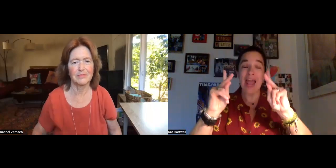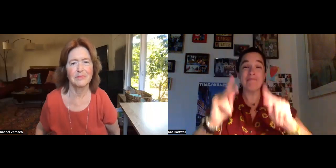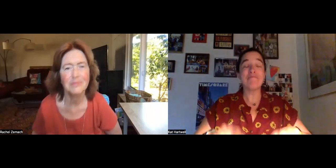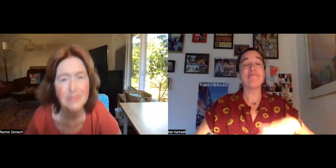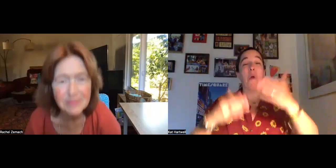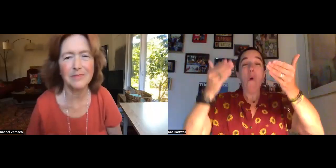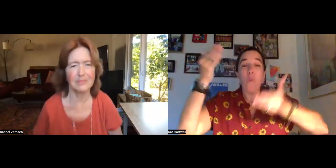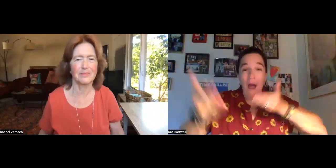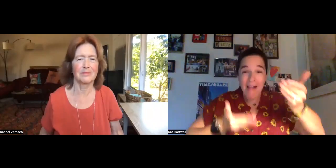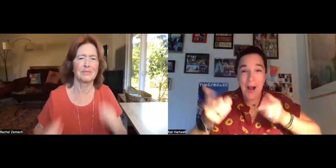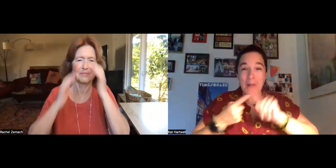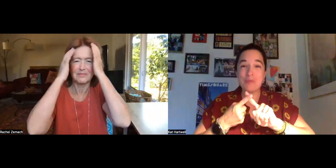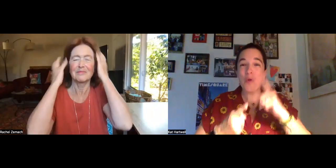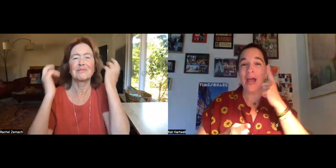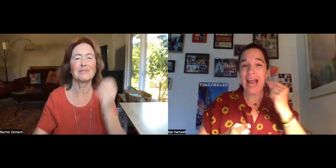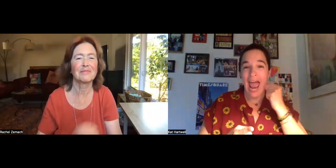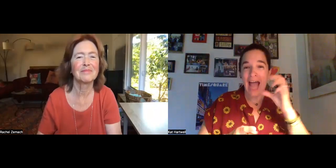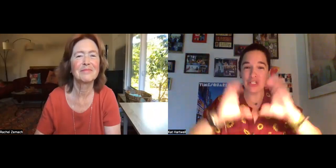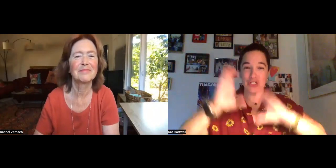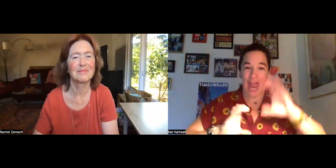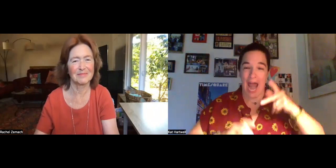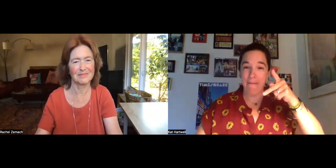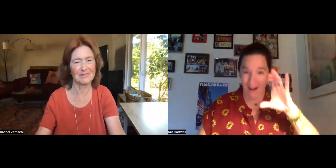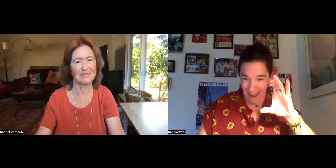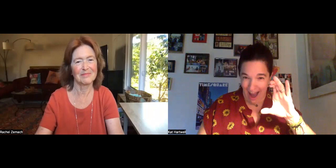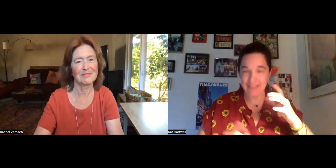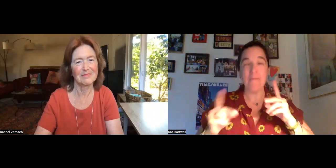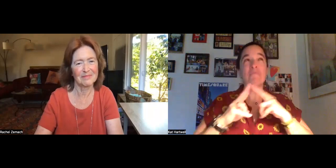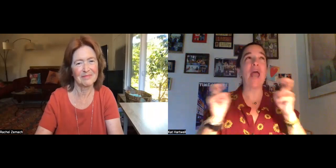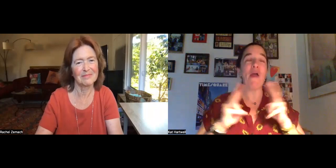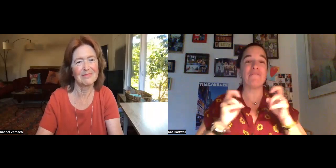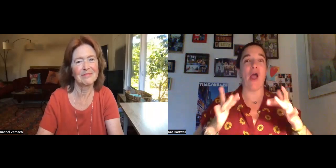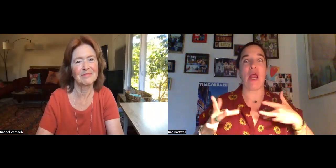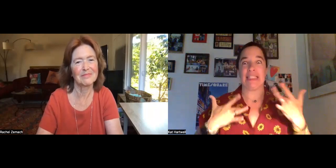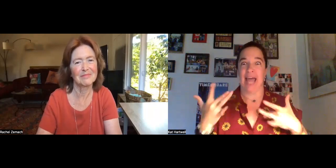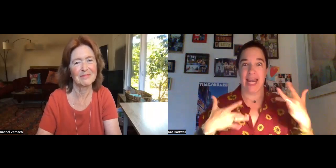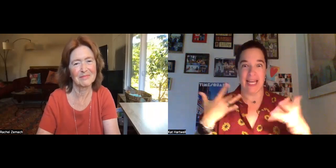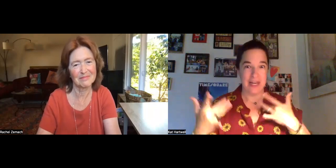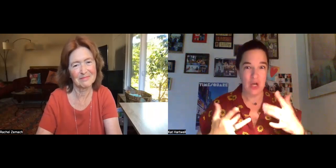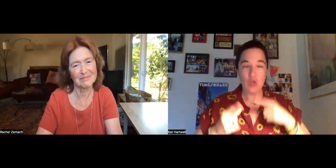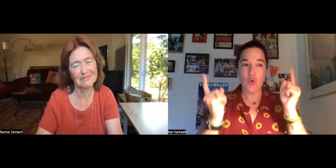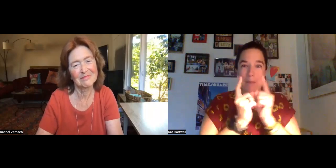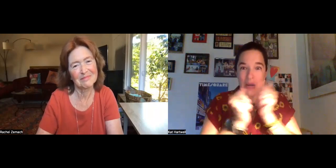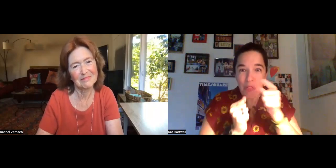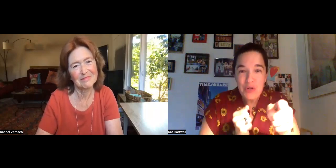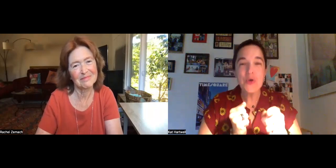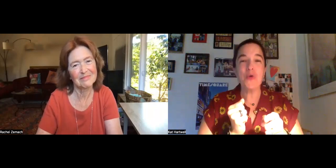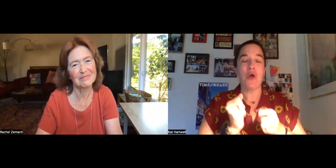Okay. Welcome to the Cash Chat podcast. Very, very excited to meet with you,